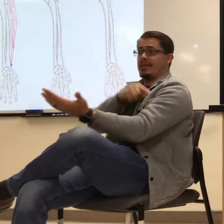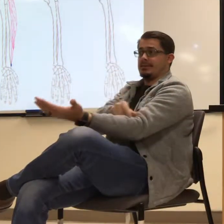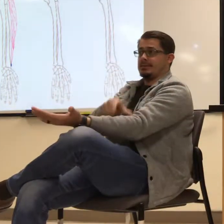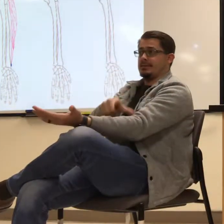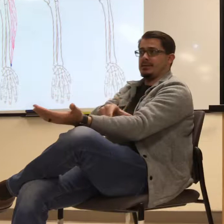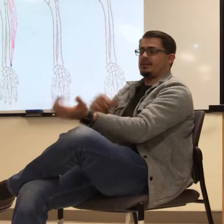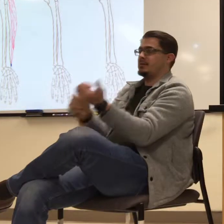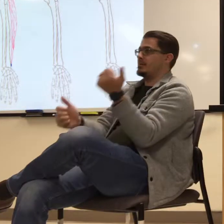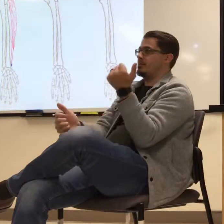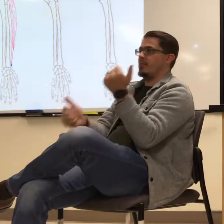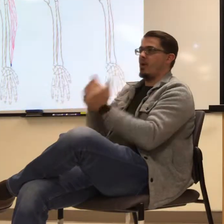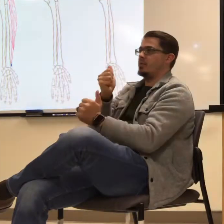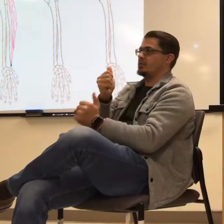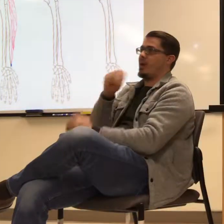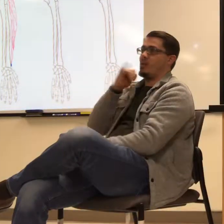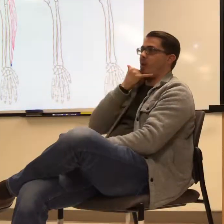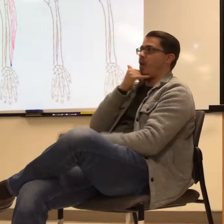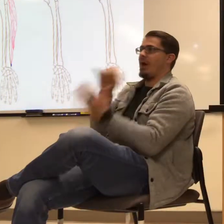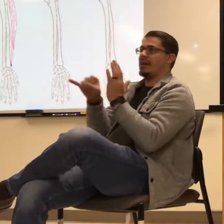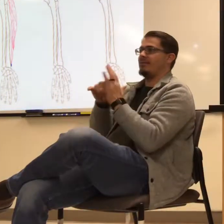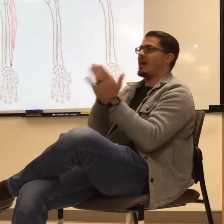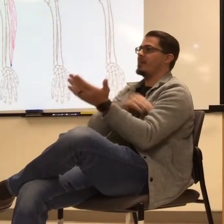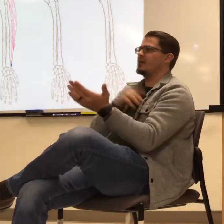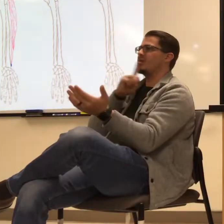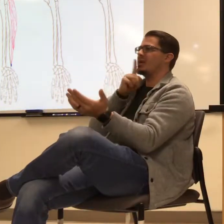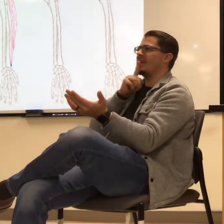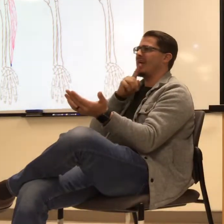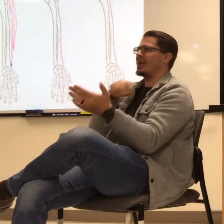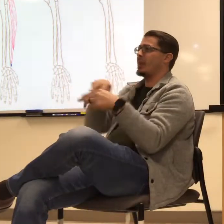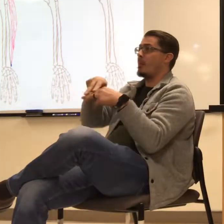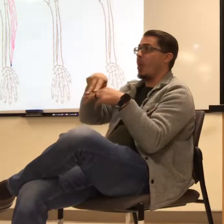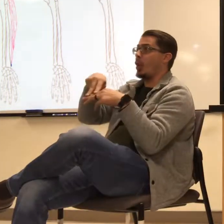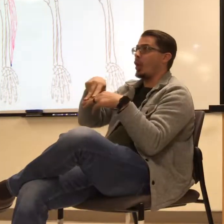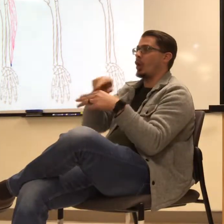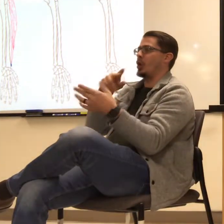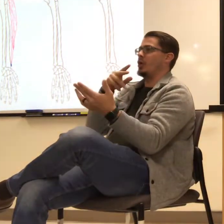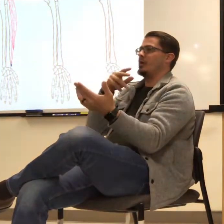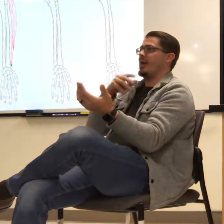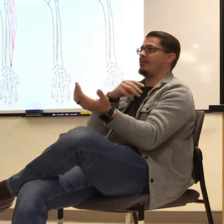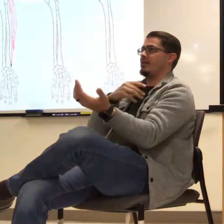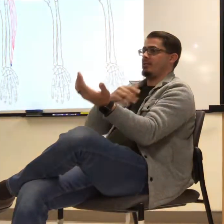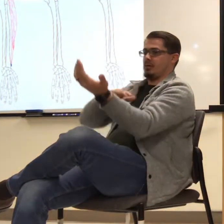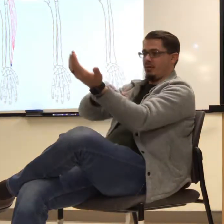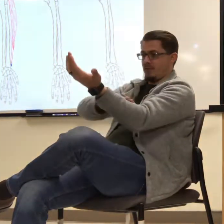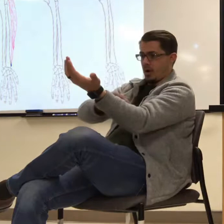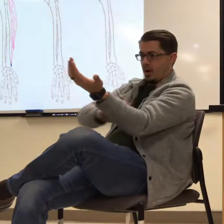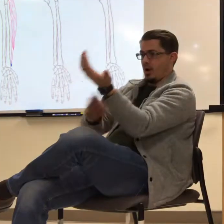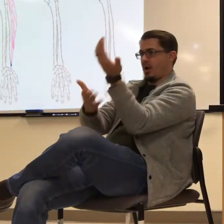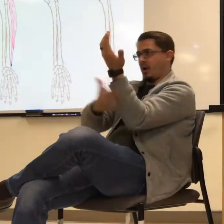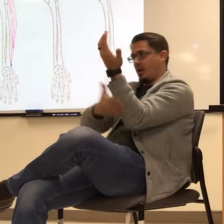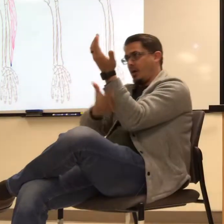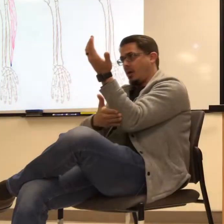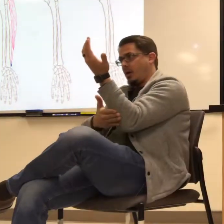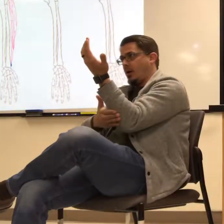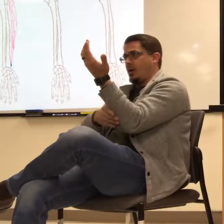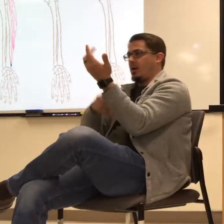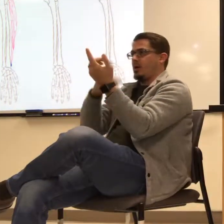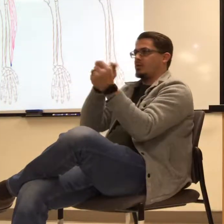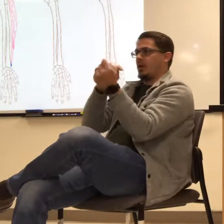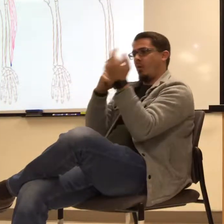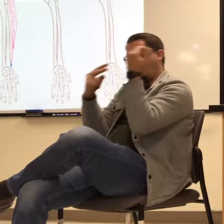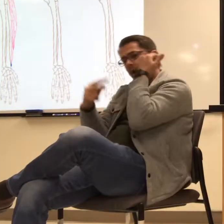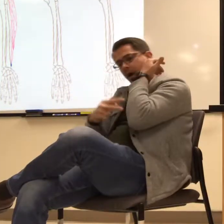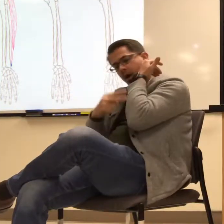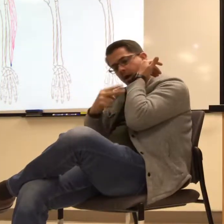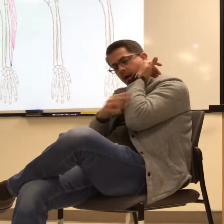misidentified muscle because it's the border muscle. You have all these muscles on the front, the anterior compartment. Then you try to go to the